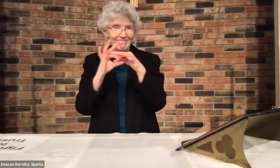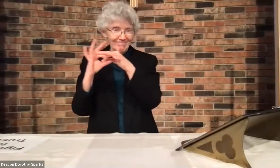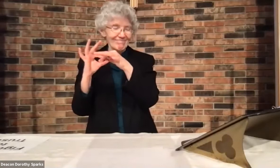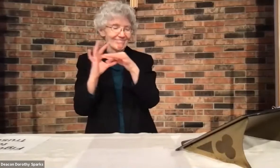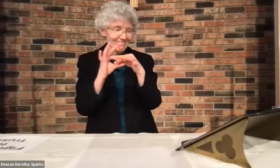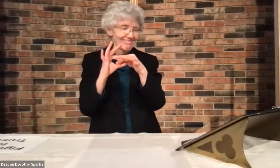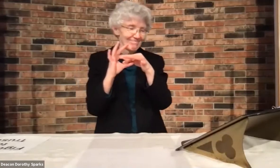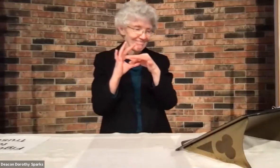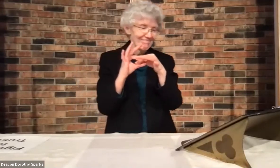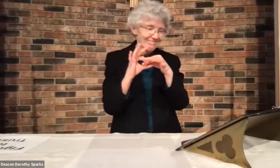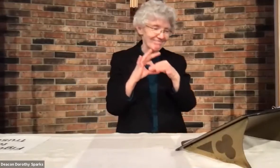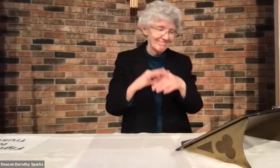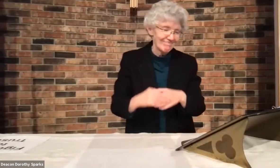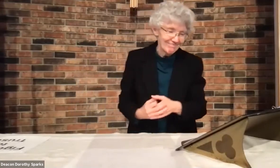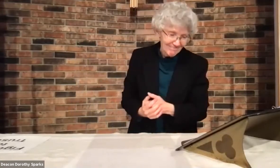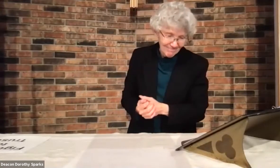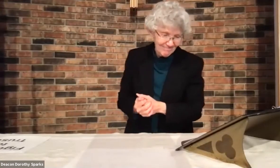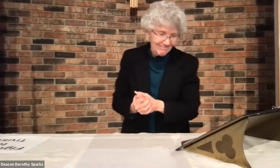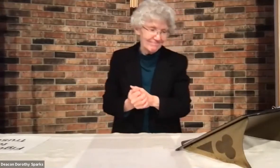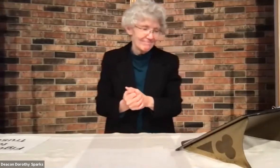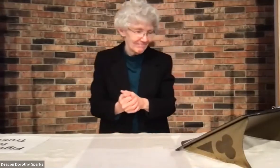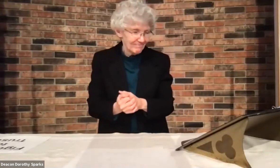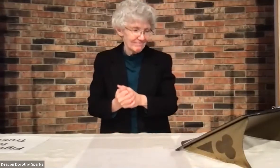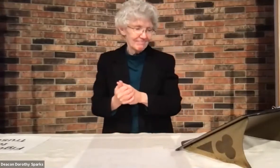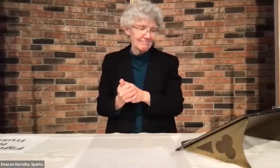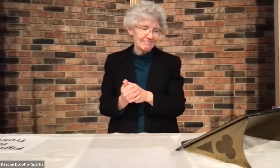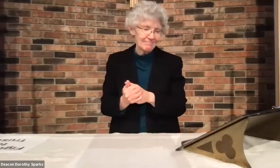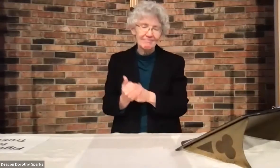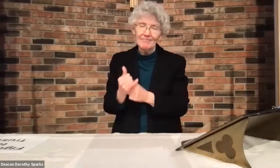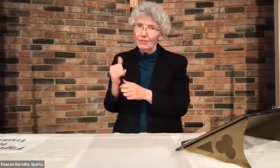We need to seek unity and support one another.